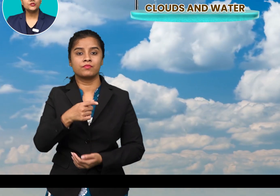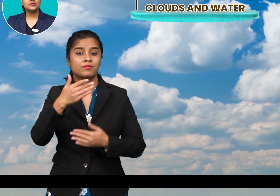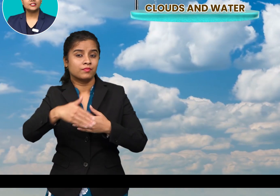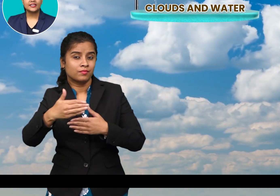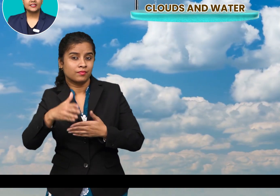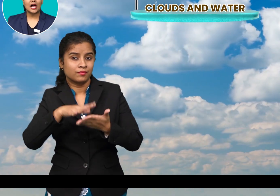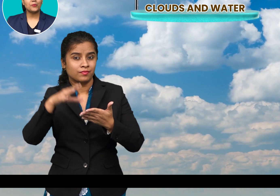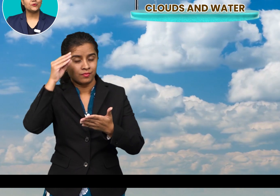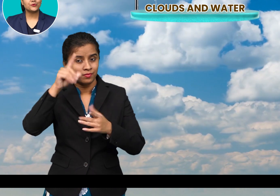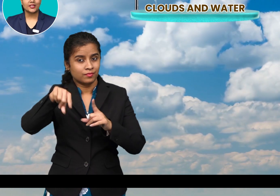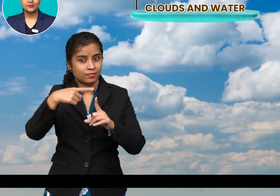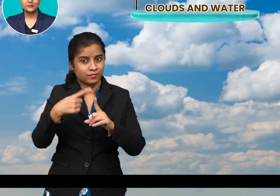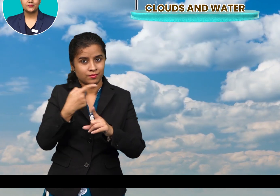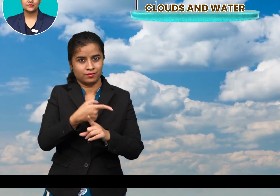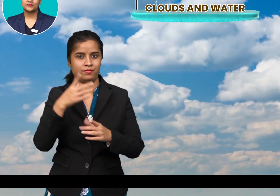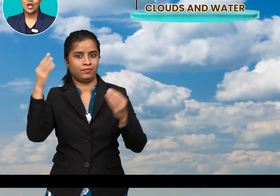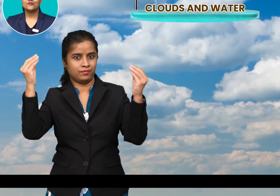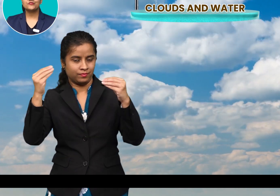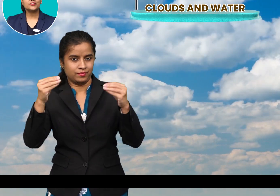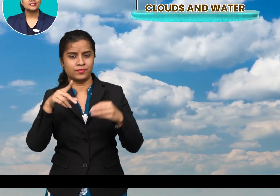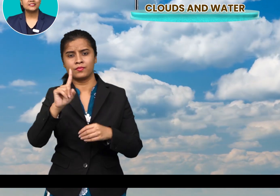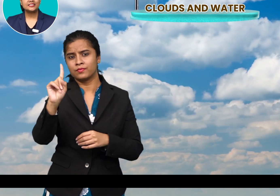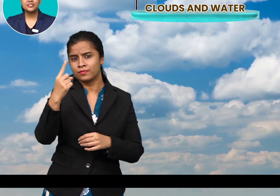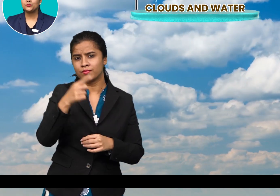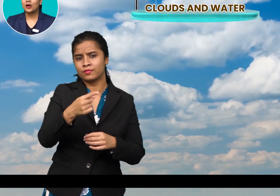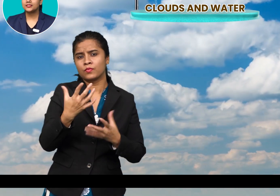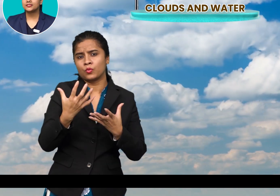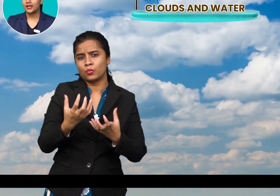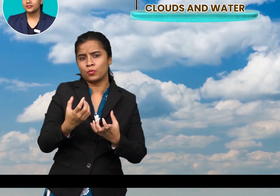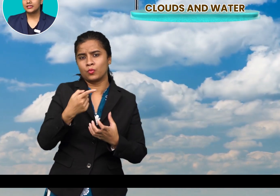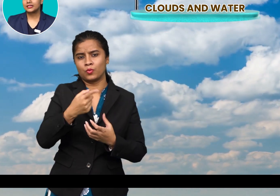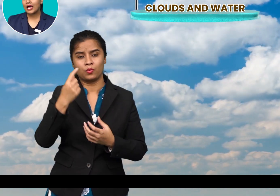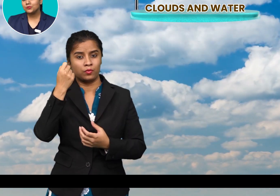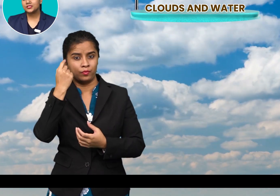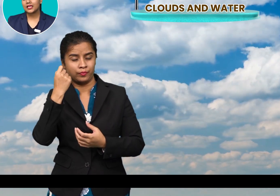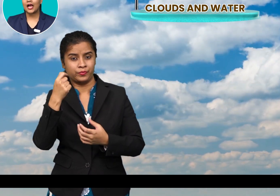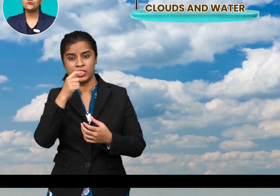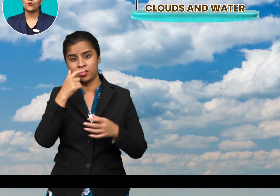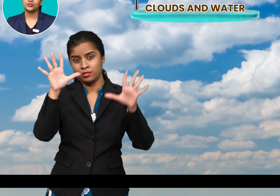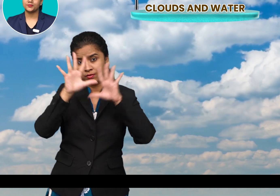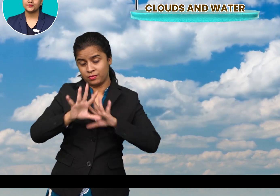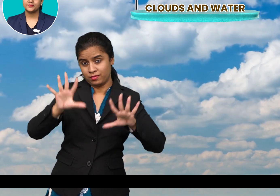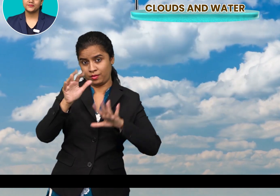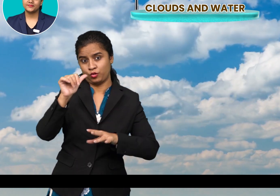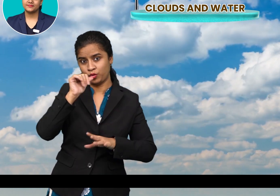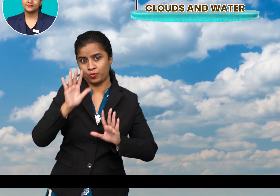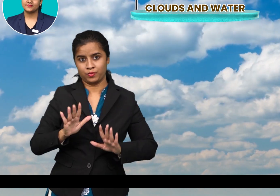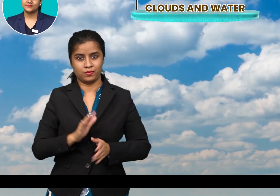To continue learning about rain, we first need to understand clouds and water.